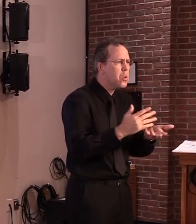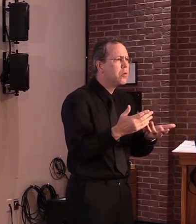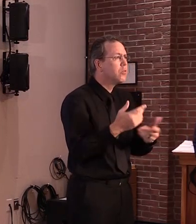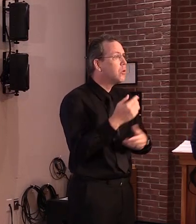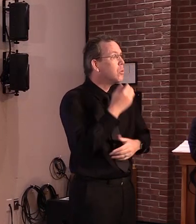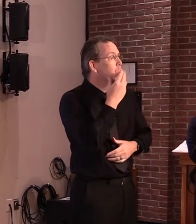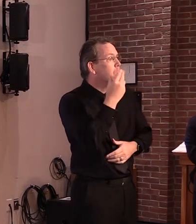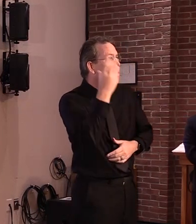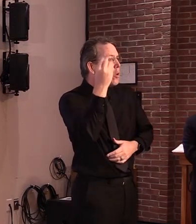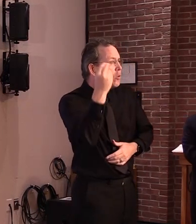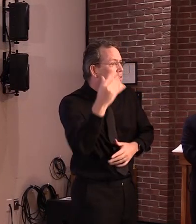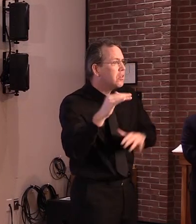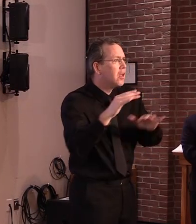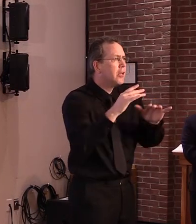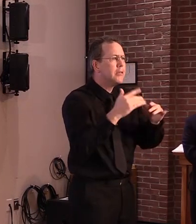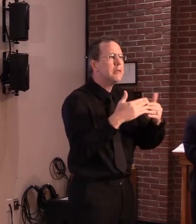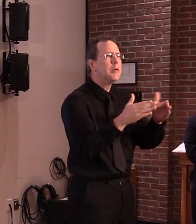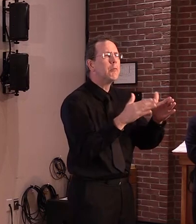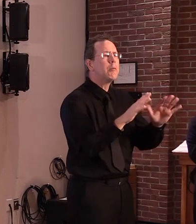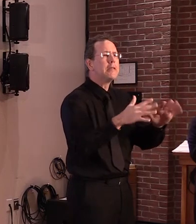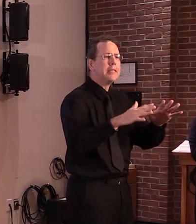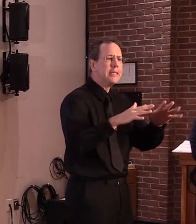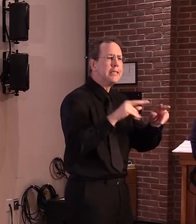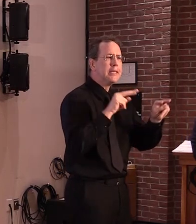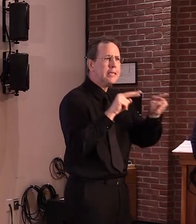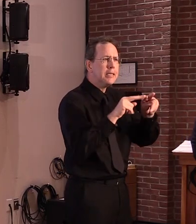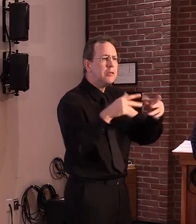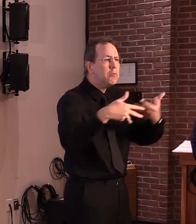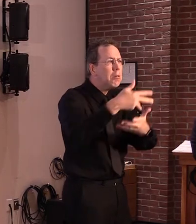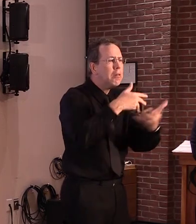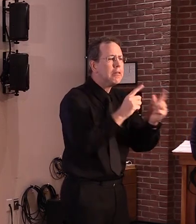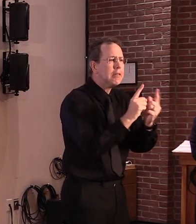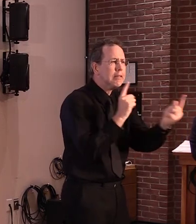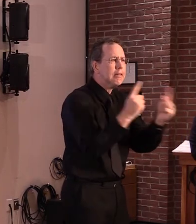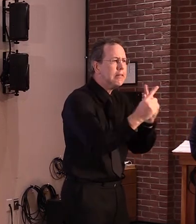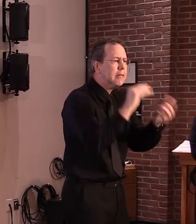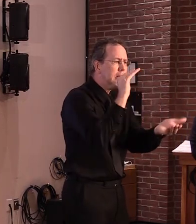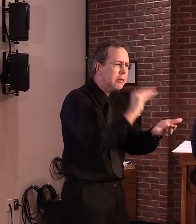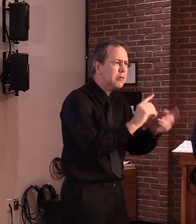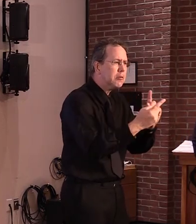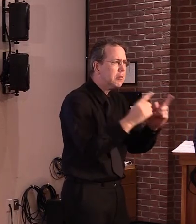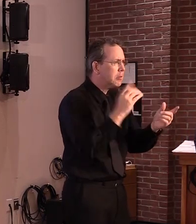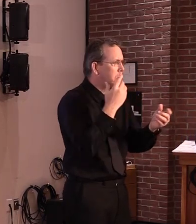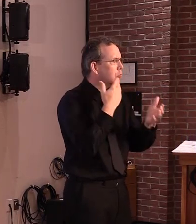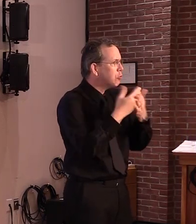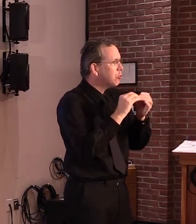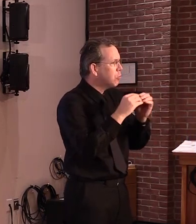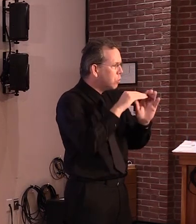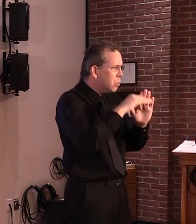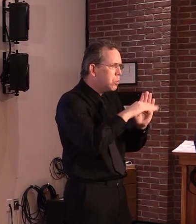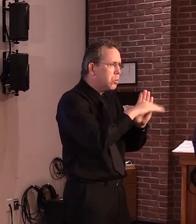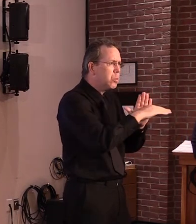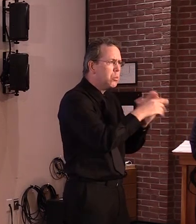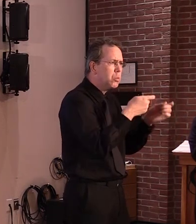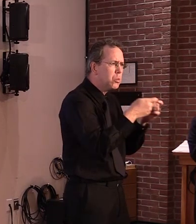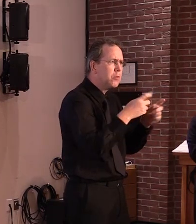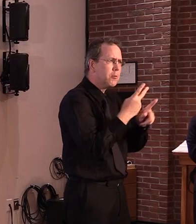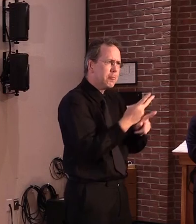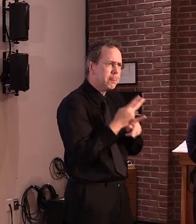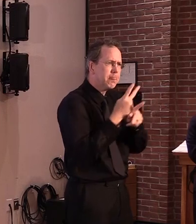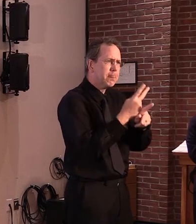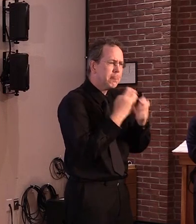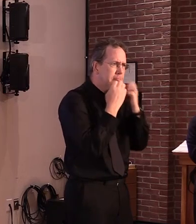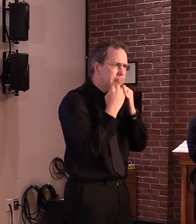reopening restrictions. A good sign in terms of Vermonters continuing to take physical distancing as a paramount concern